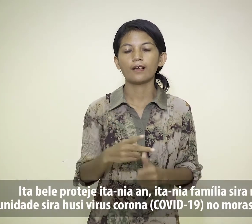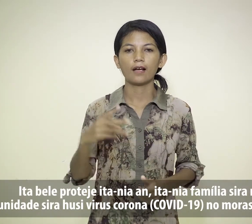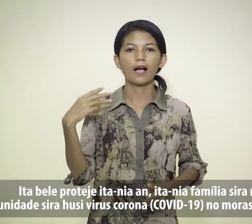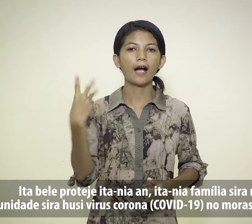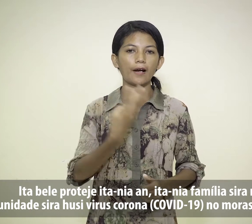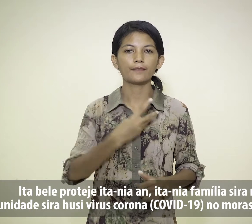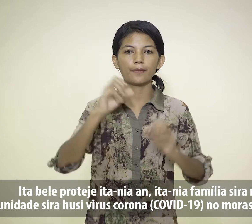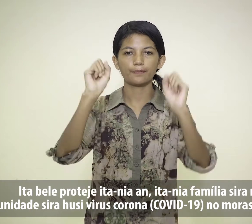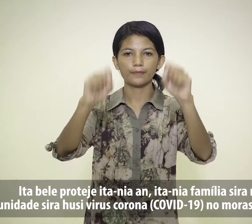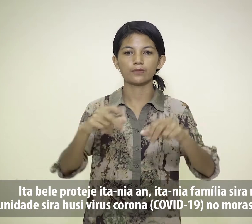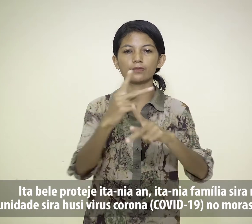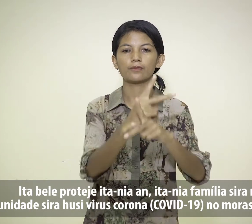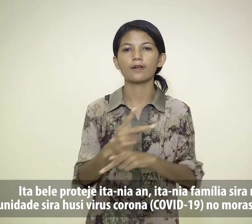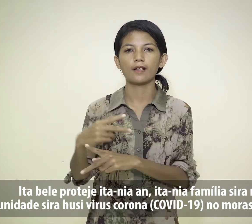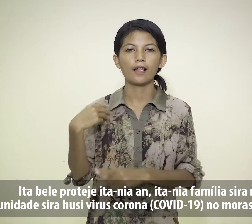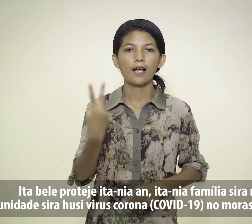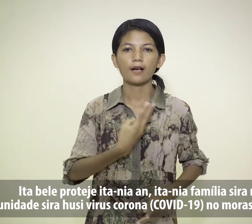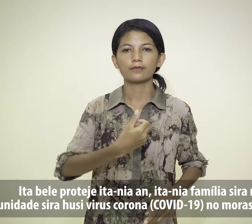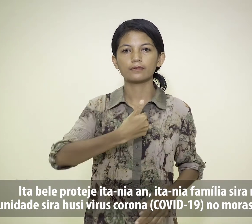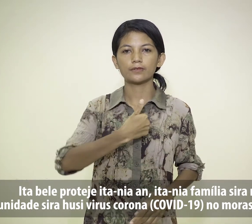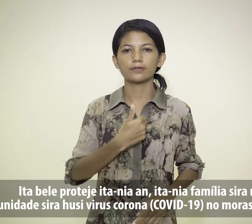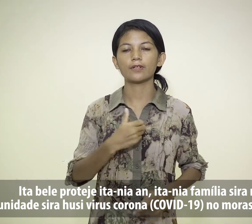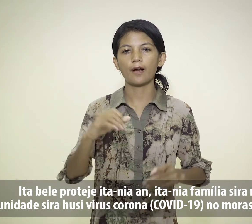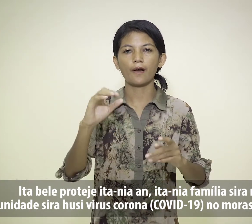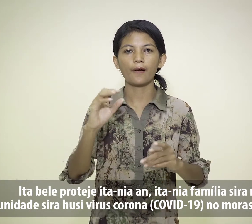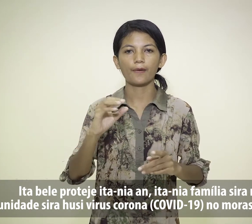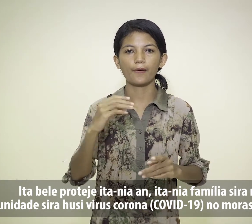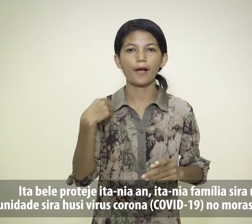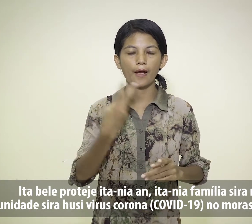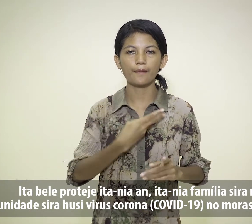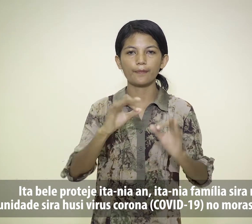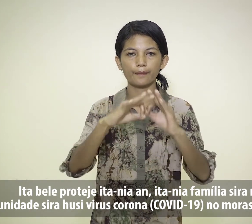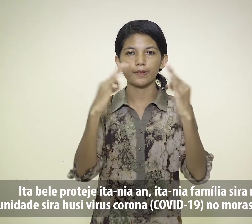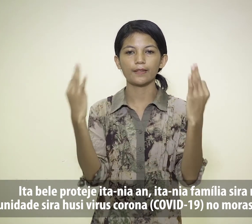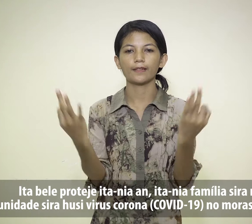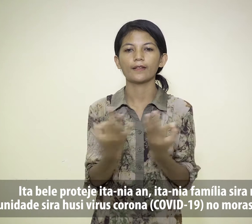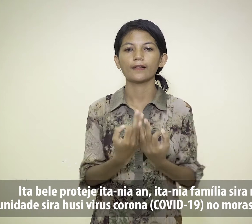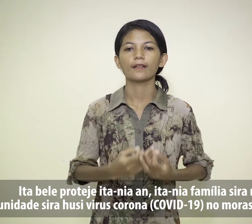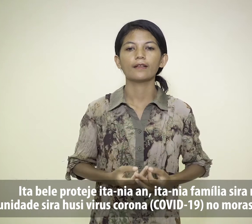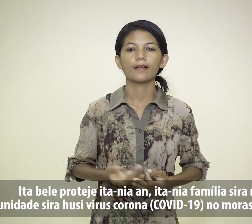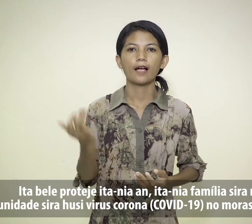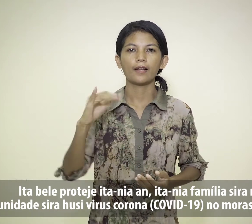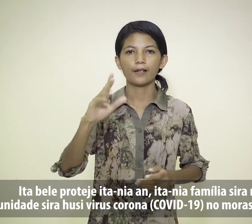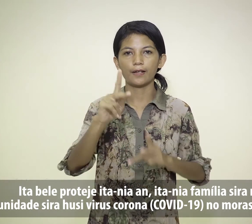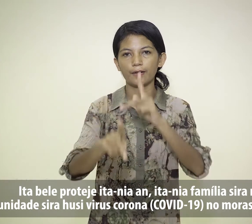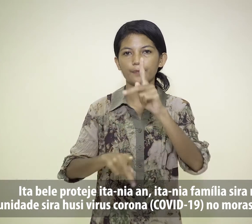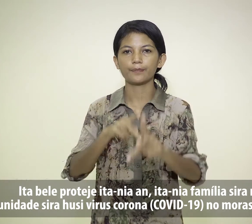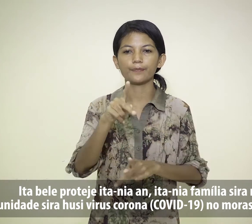Ita bile protege itania an, itani familia sira, no comunidade sira husi vírus corona, COVID sanulo